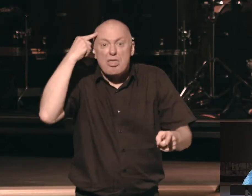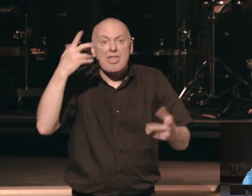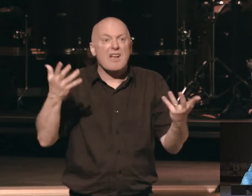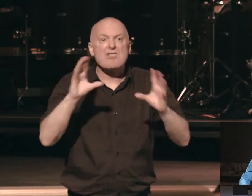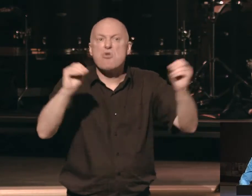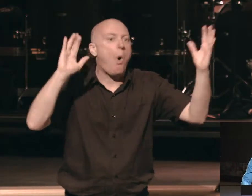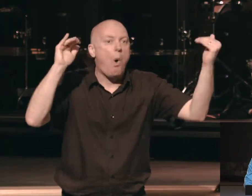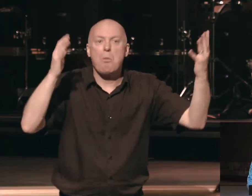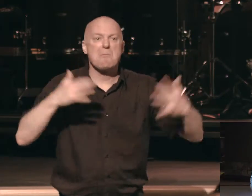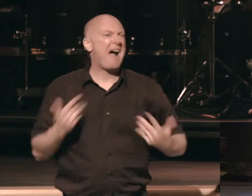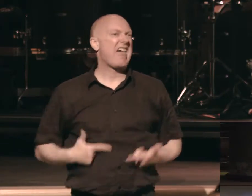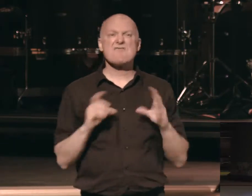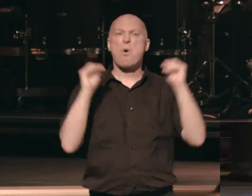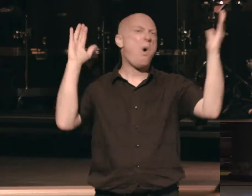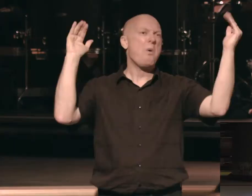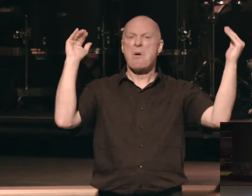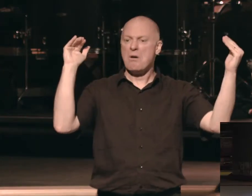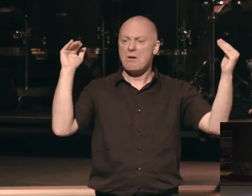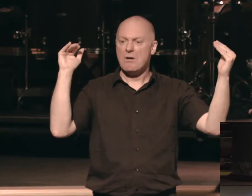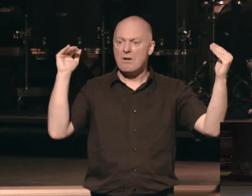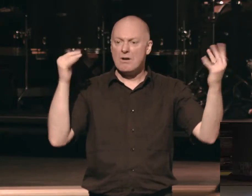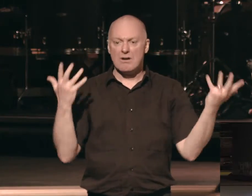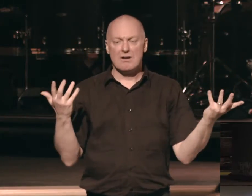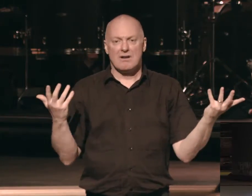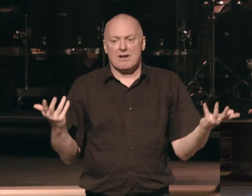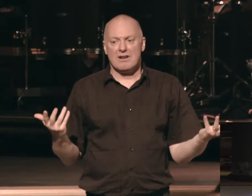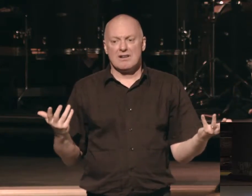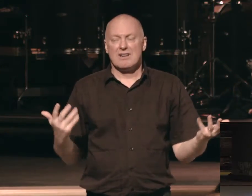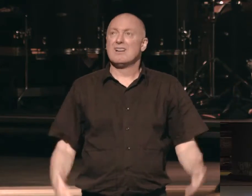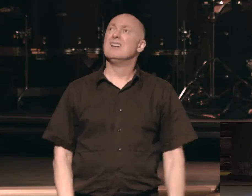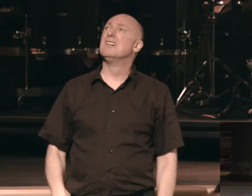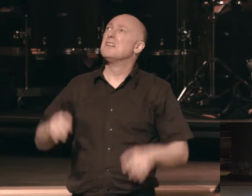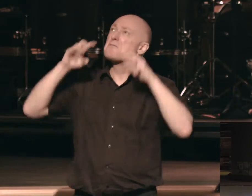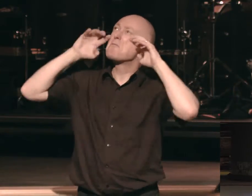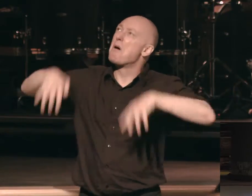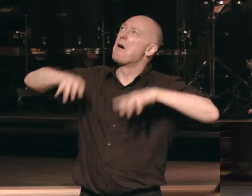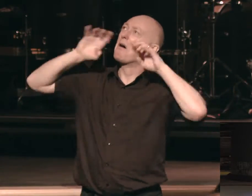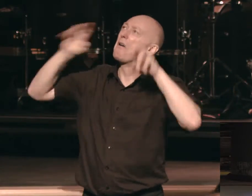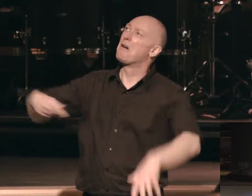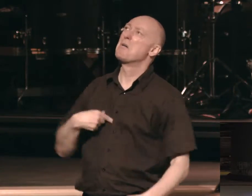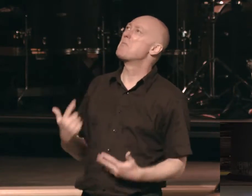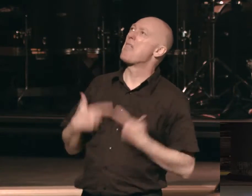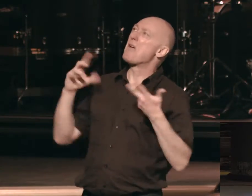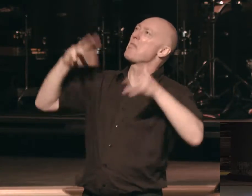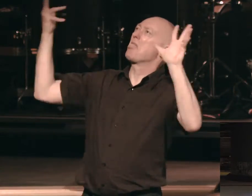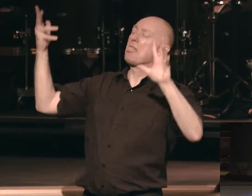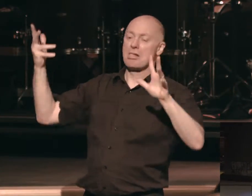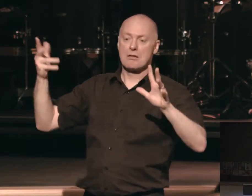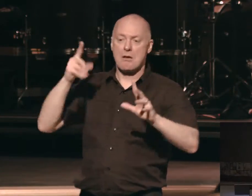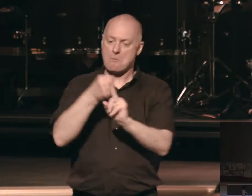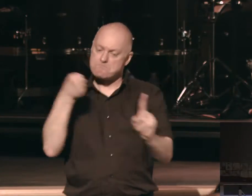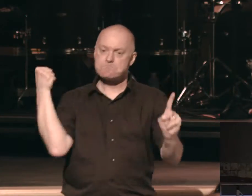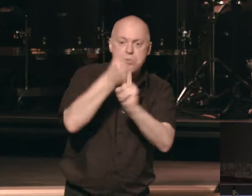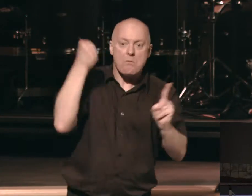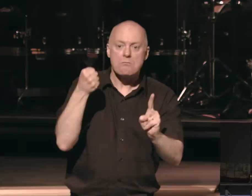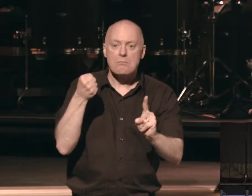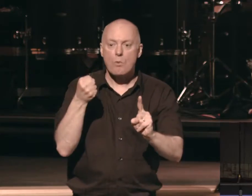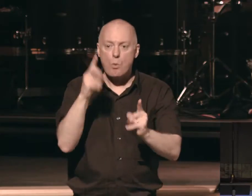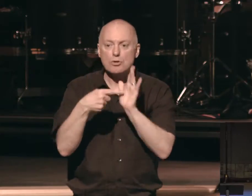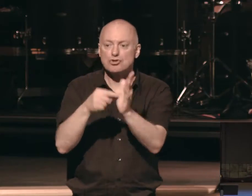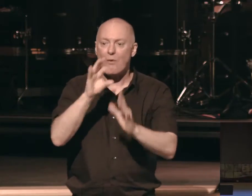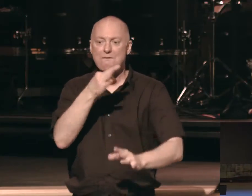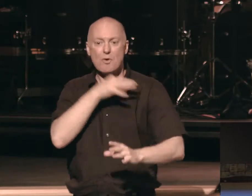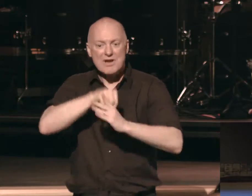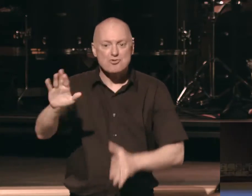Just when you think all hope is lost for your life, and you sit before the Lord weeping, listen, bam, He